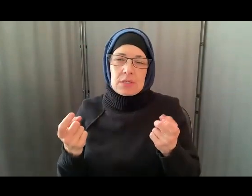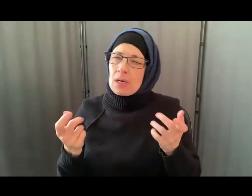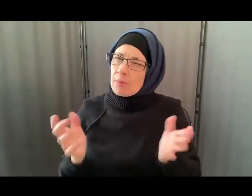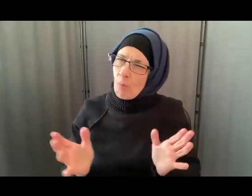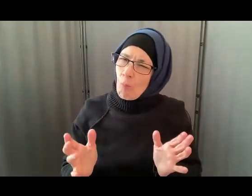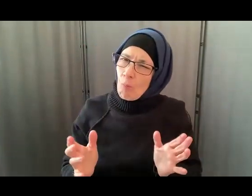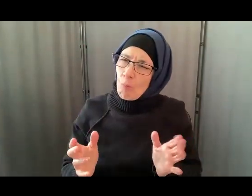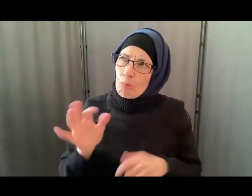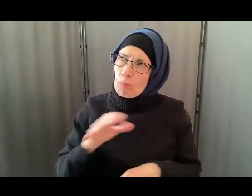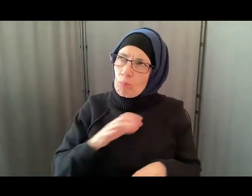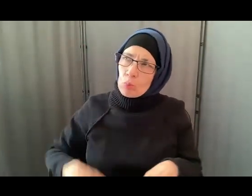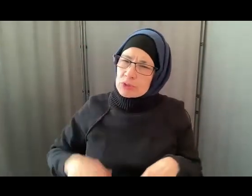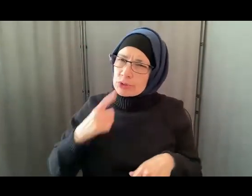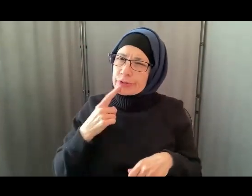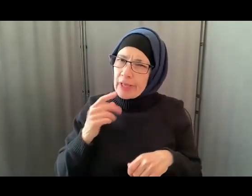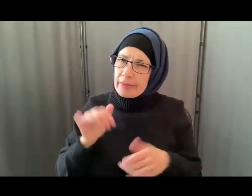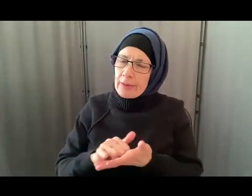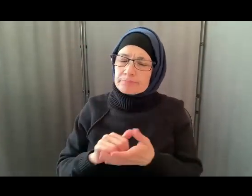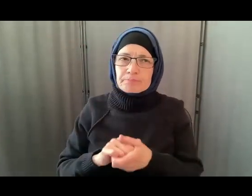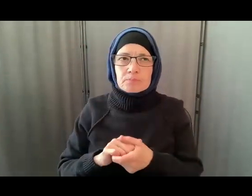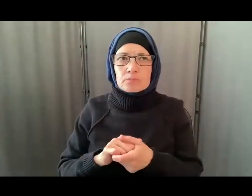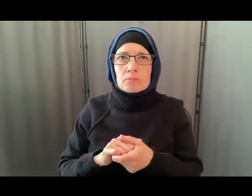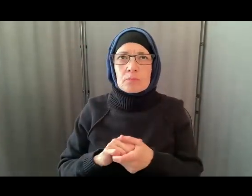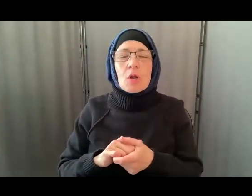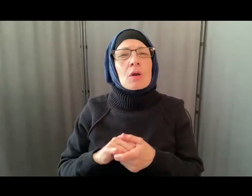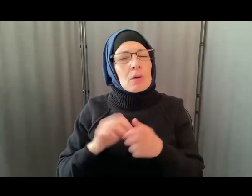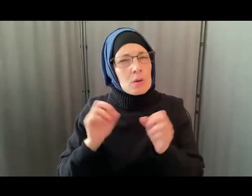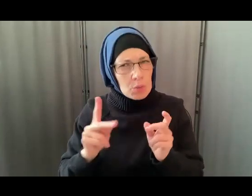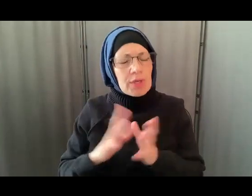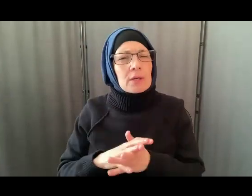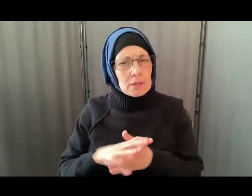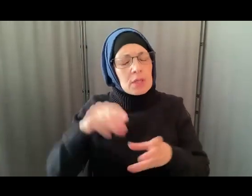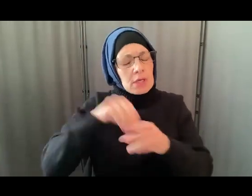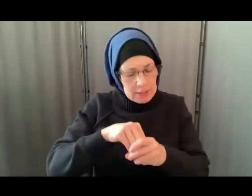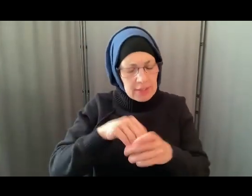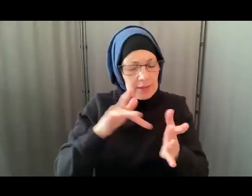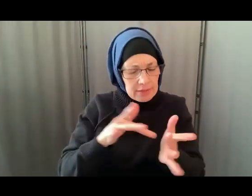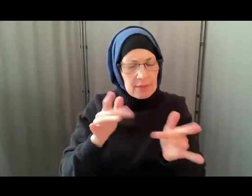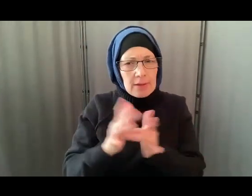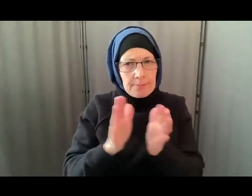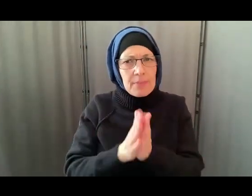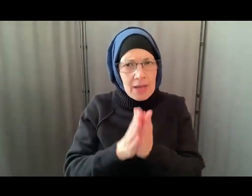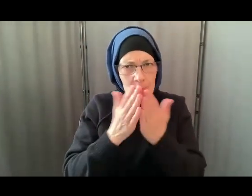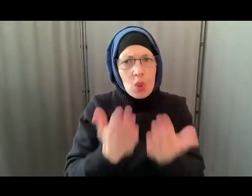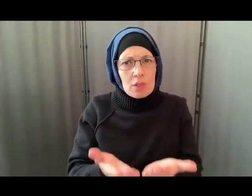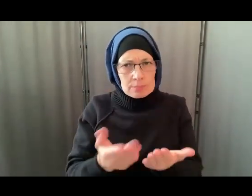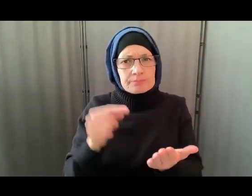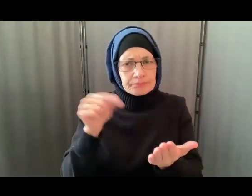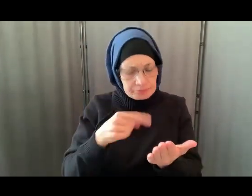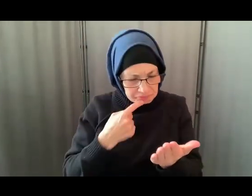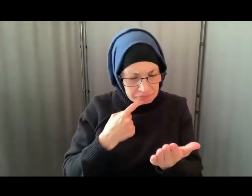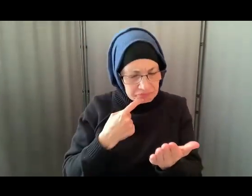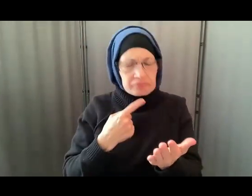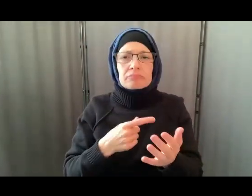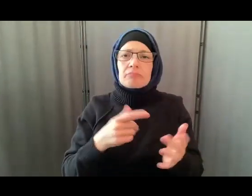it is in the Bible that Jesus was approached by his mother. May